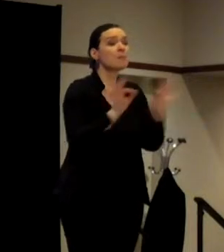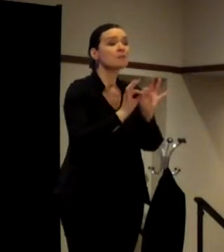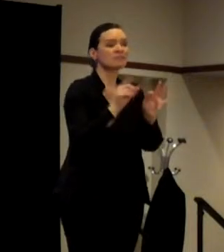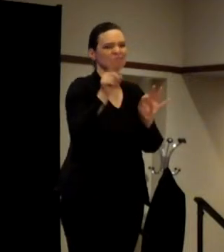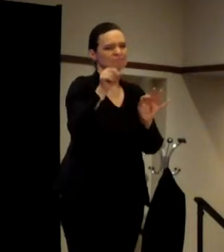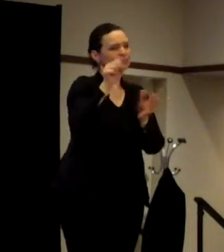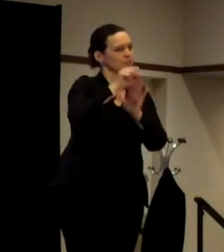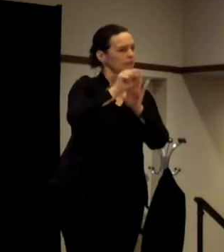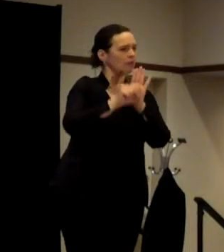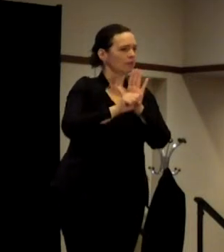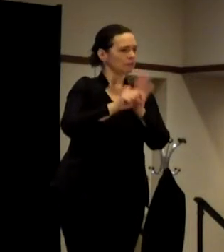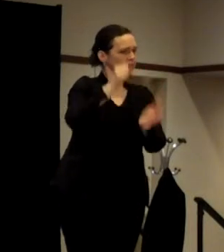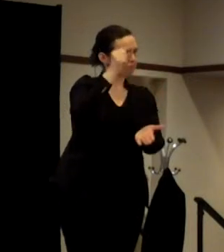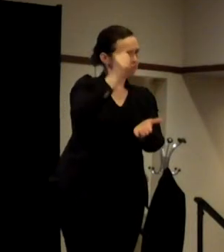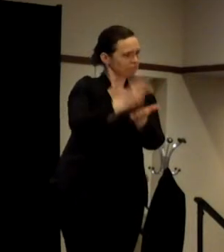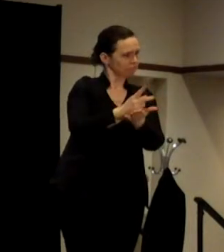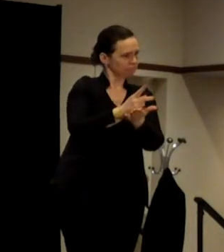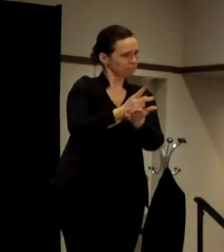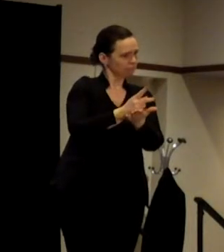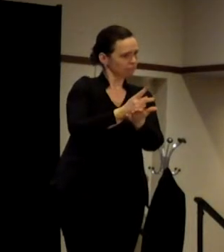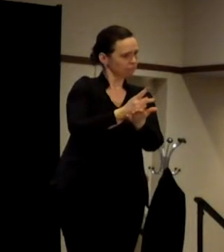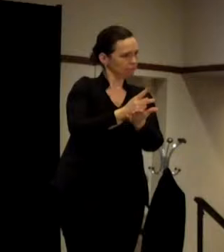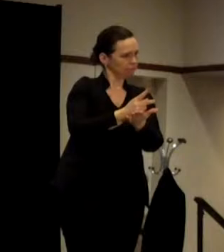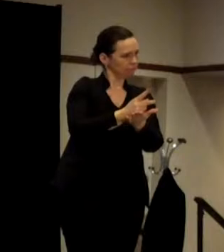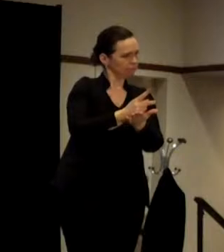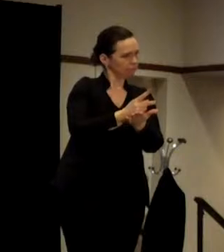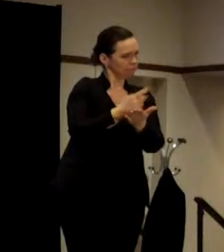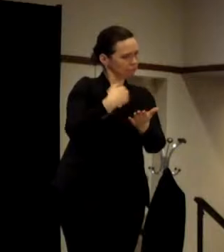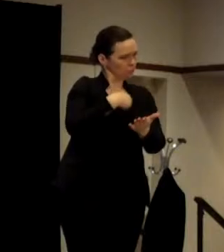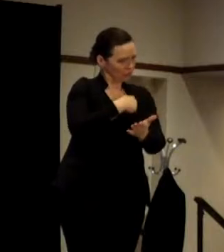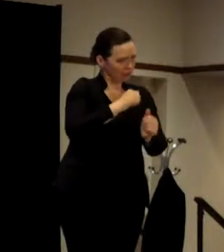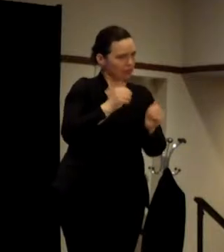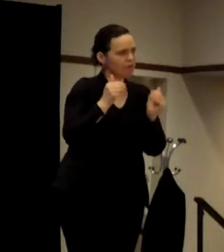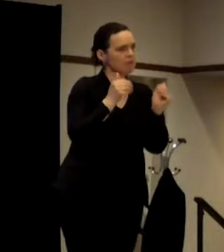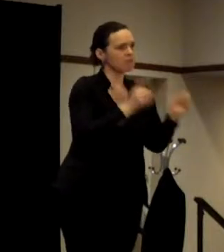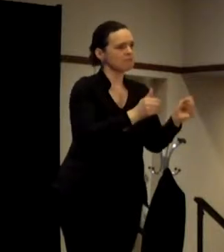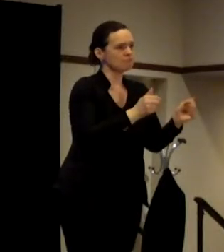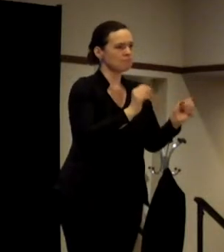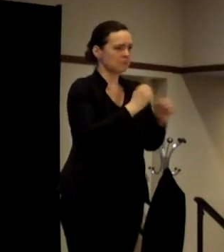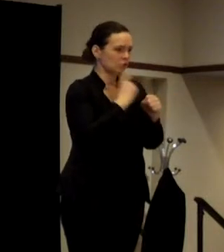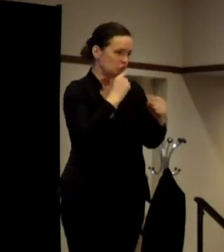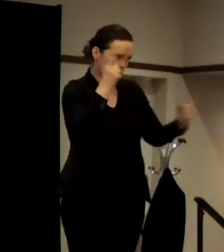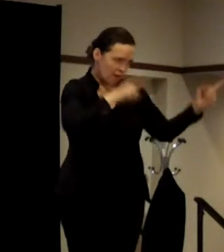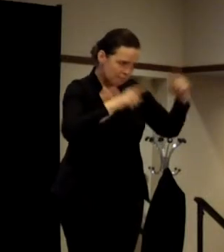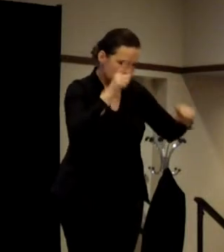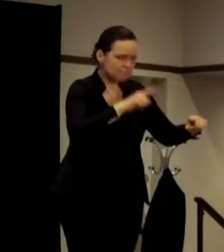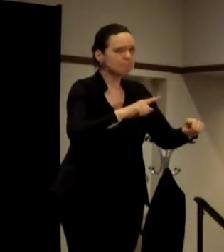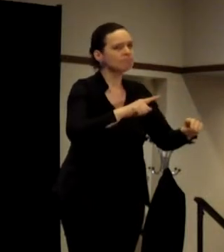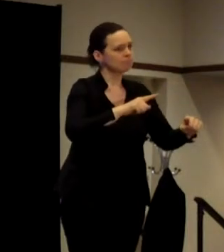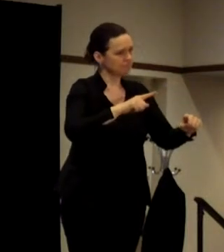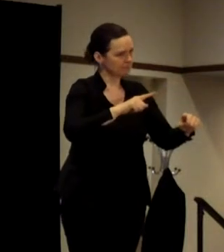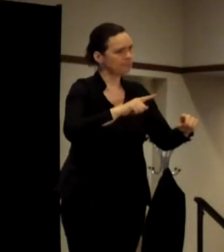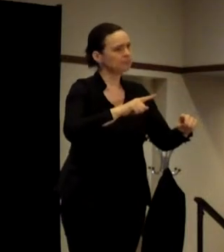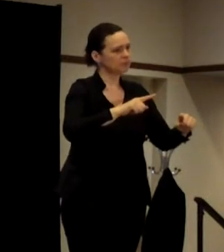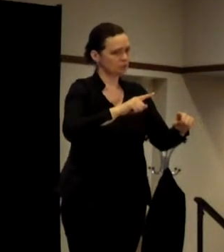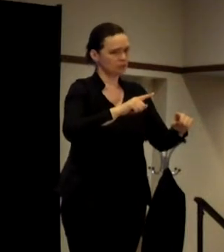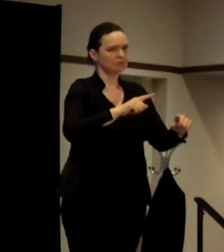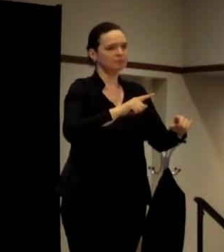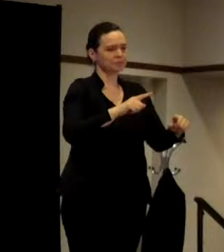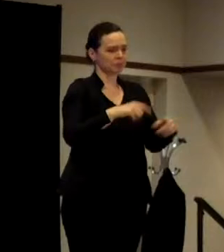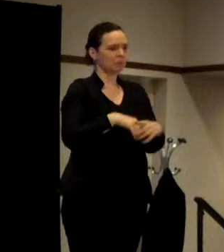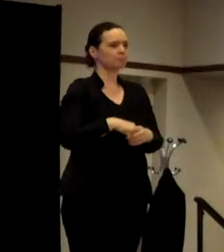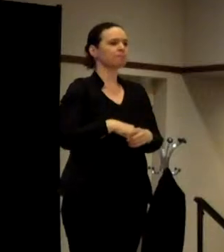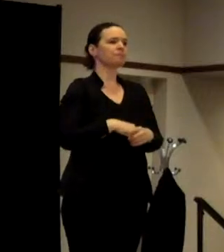this pandemic and respond to it, shore up operations that are having challenges, and then reactivate